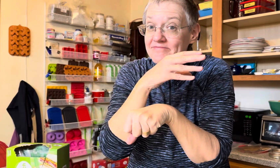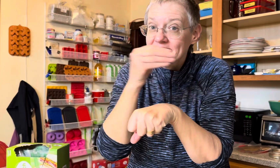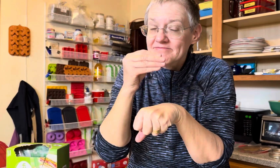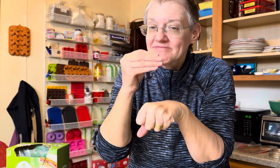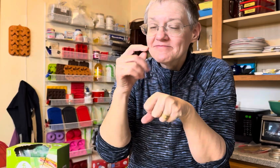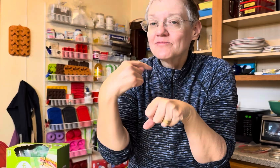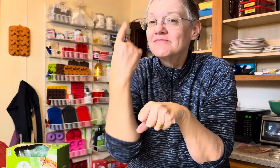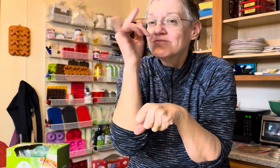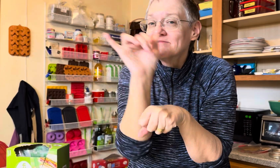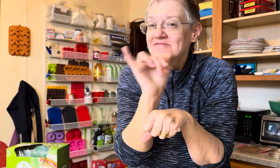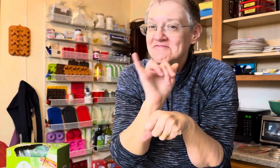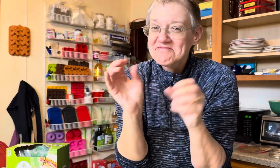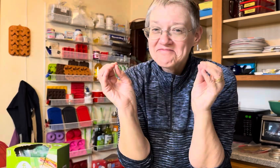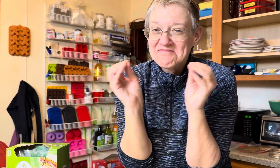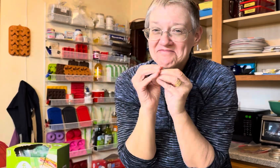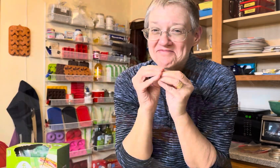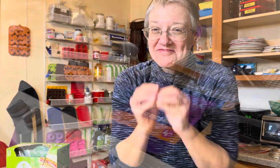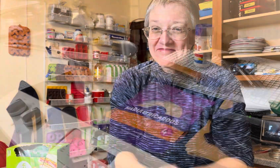And I think they make a better chip.